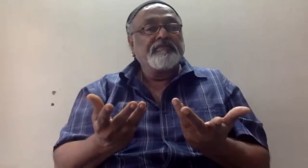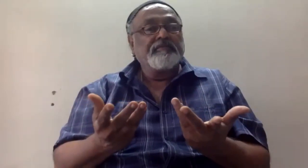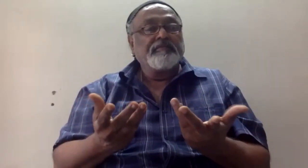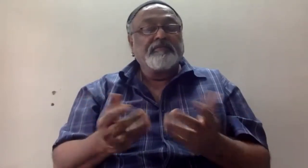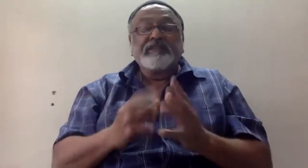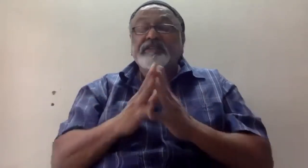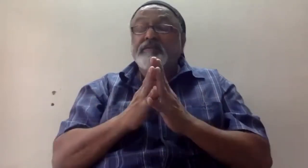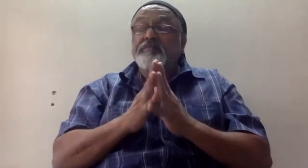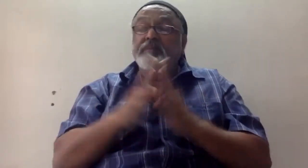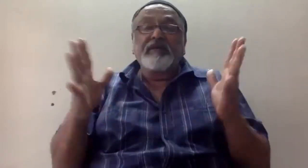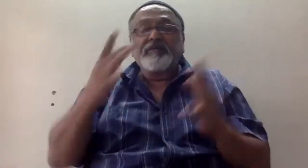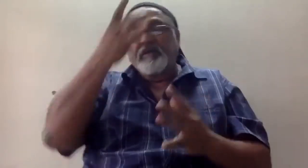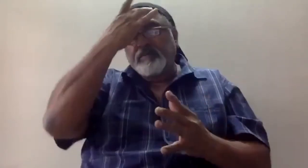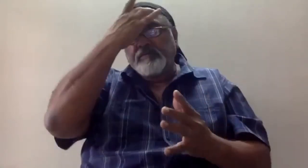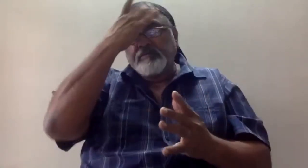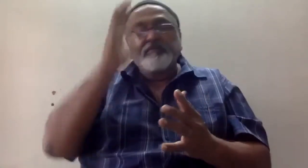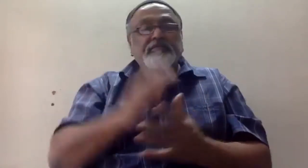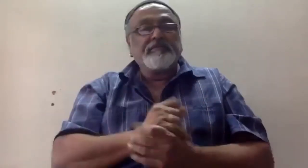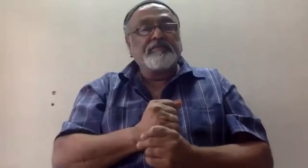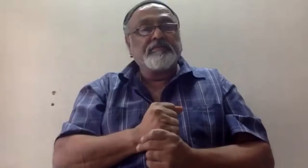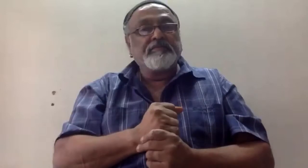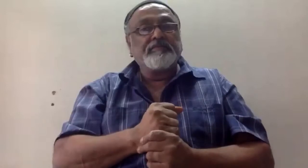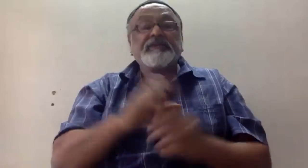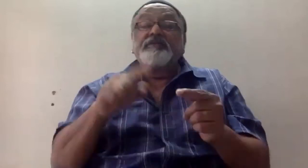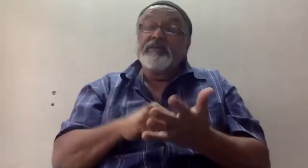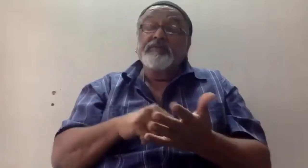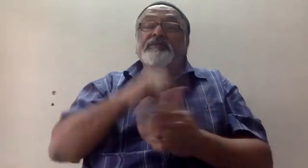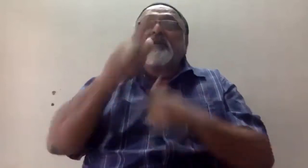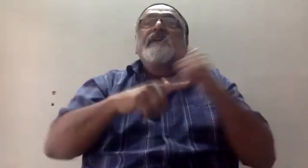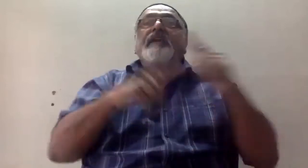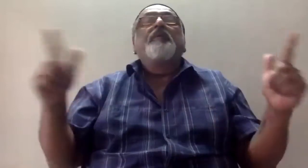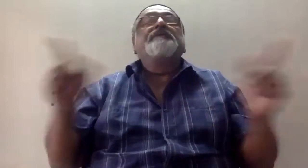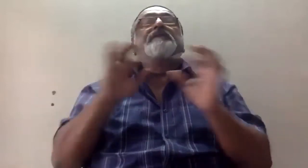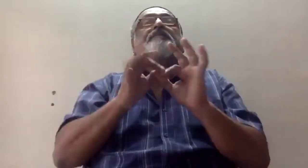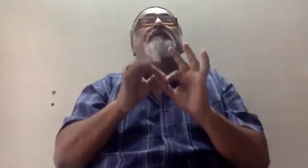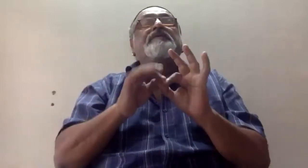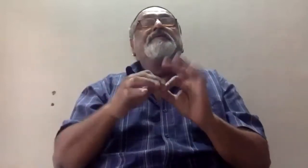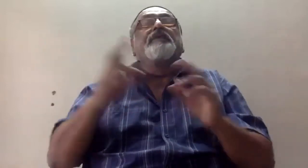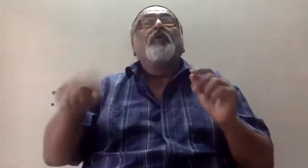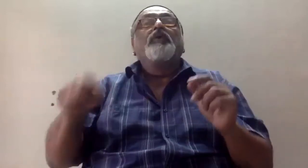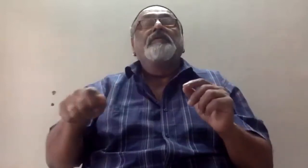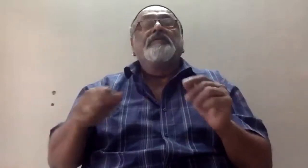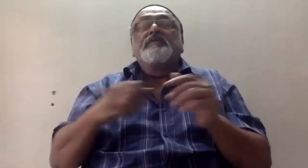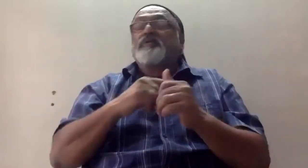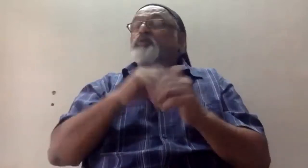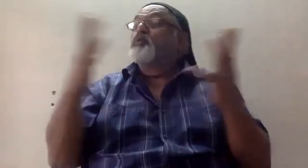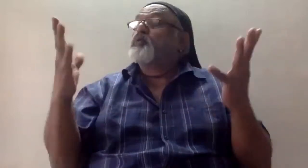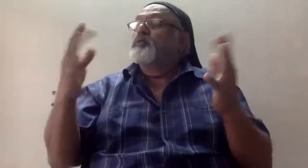challenge. Then there is sign language interpreters during court hearings is a huge challenge. Today, I was